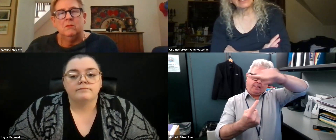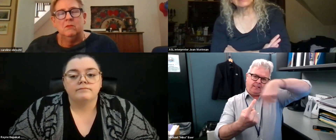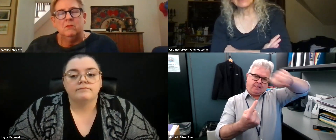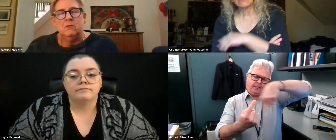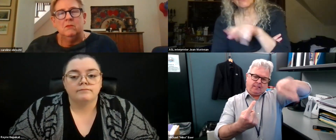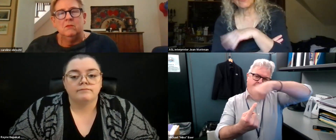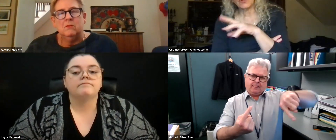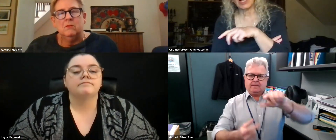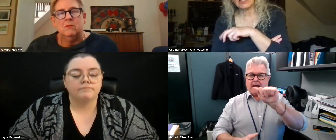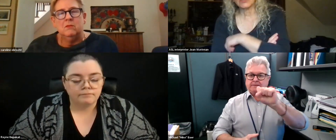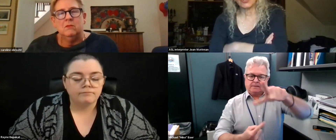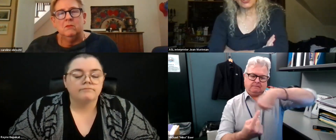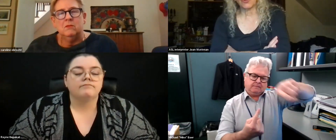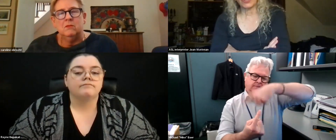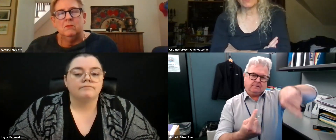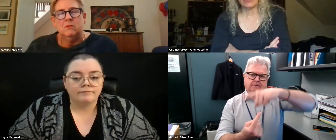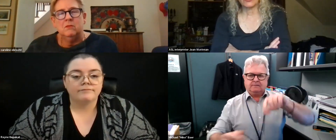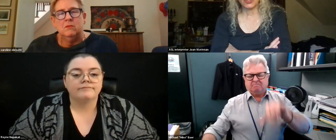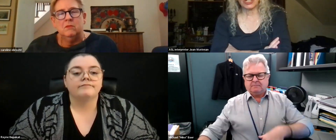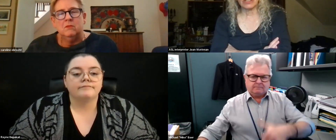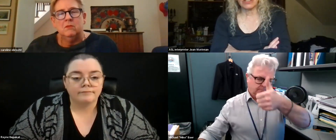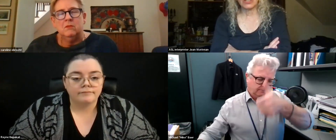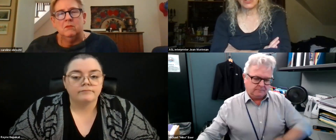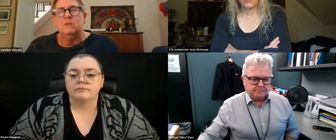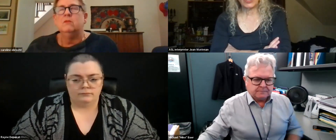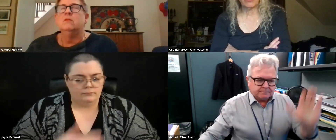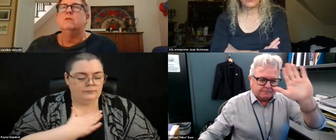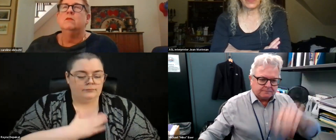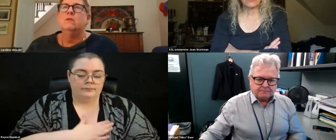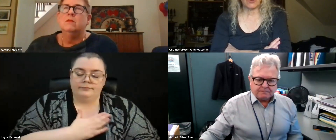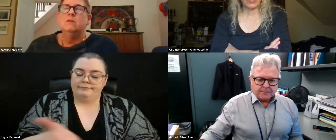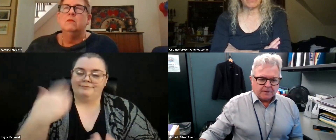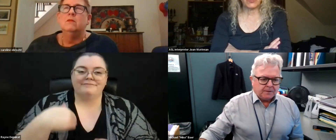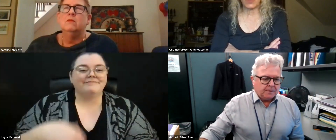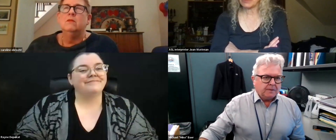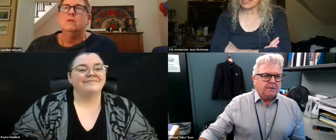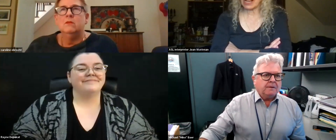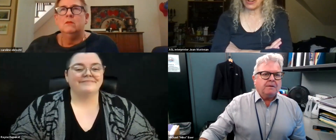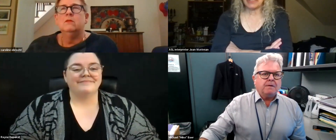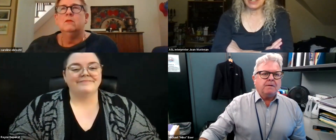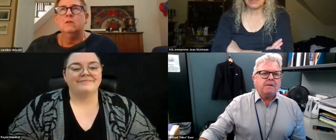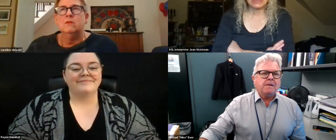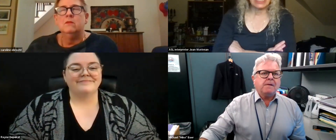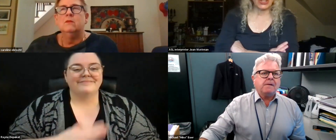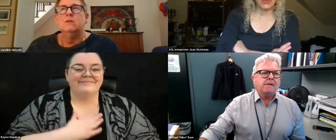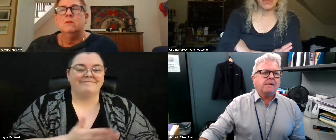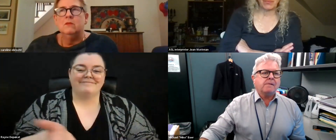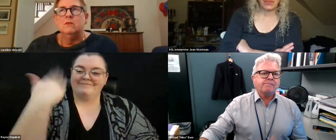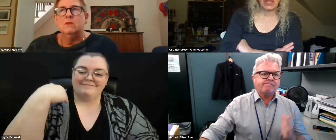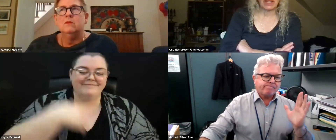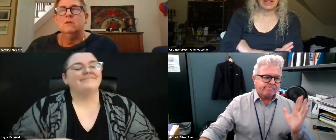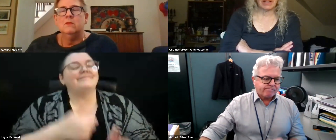me, instead of us, going around in circles, we could move things forward. So I will sign off here, but thank